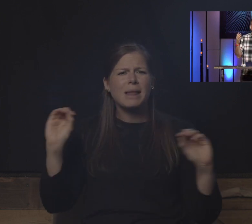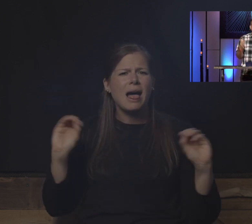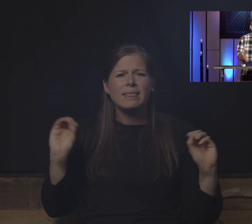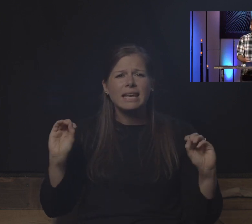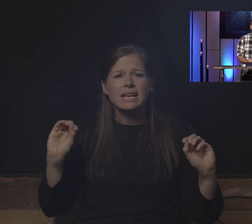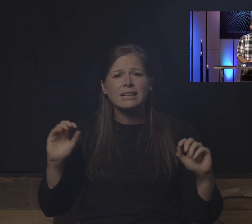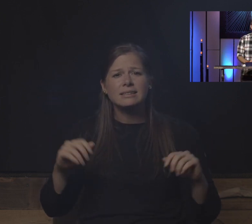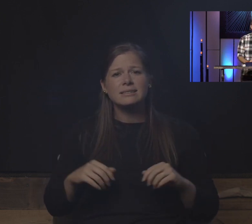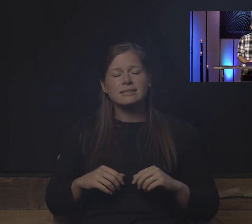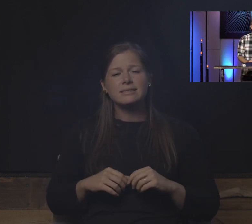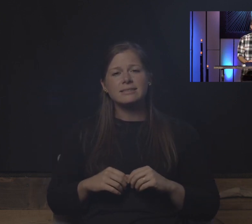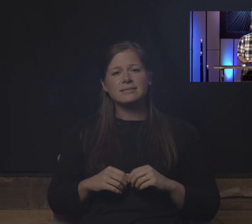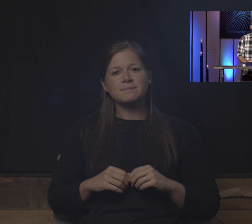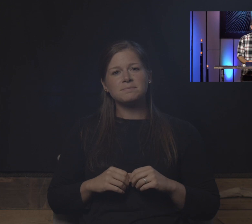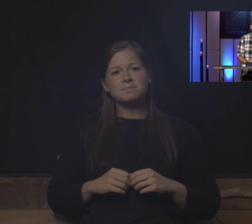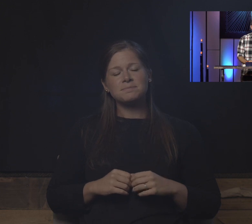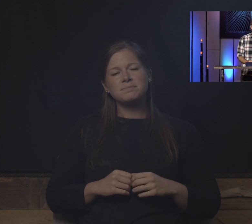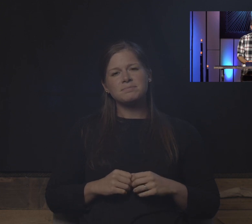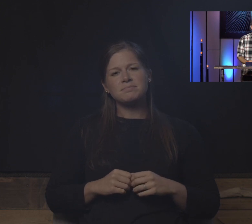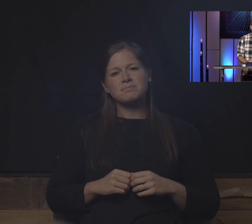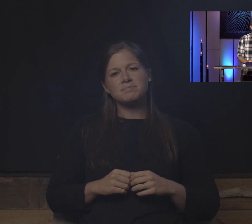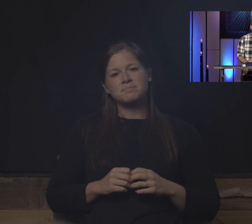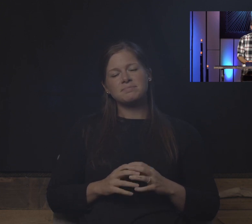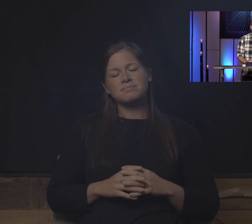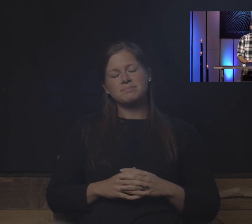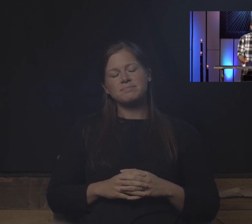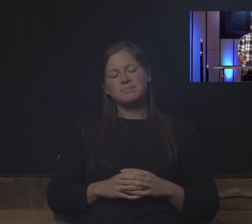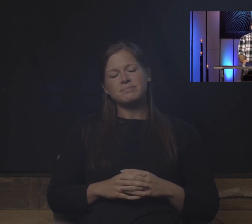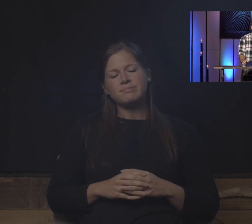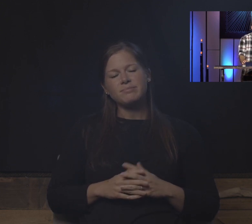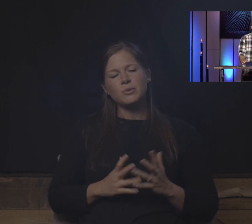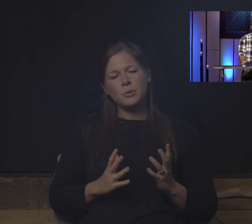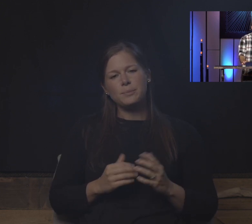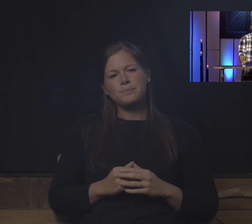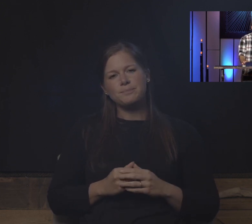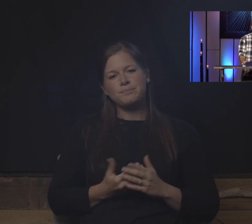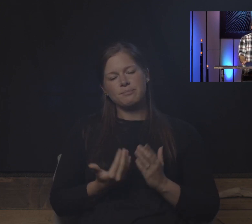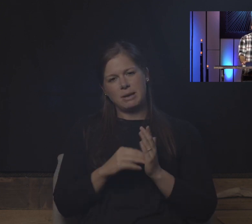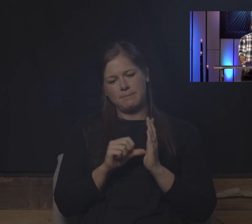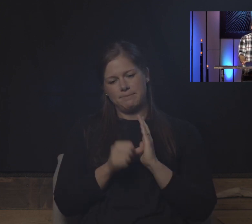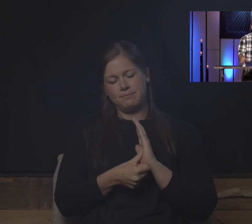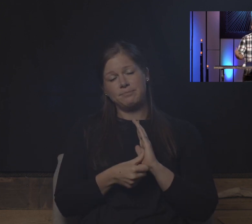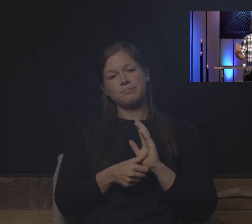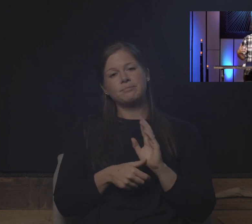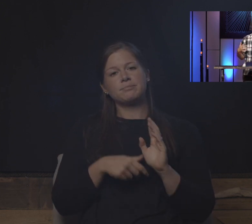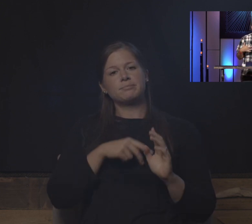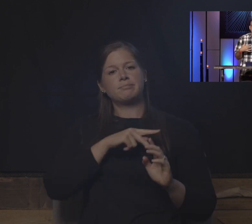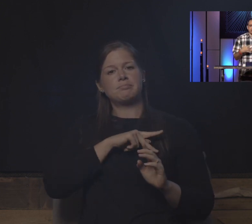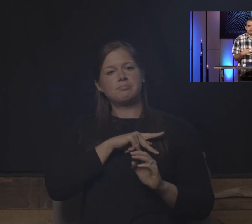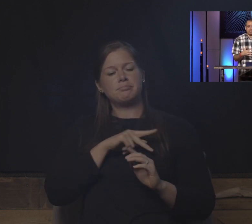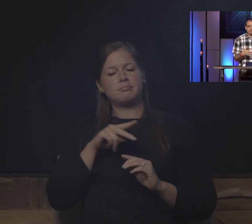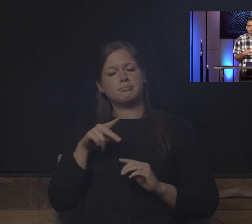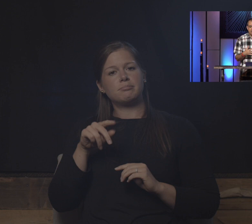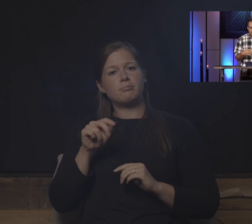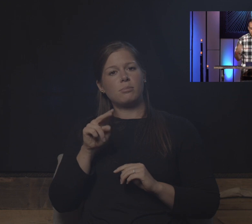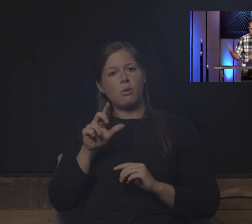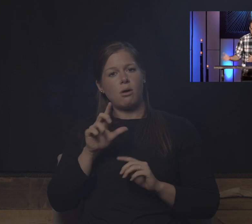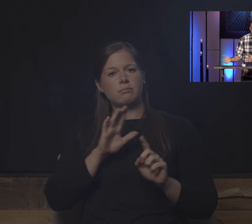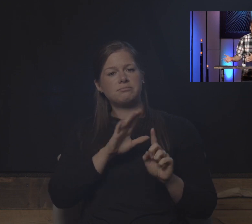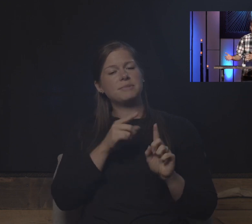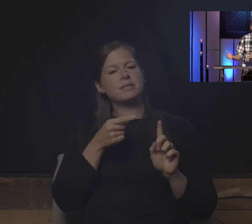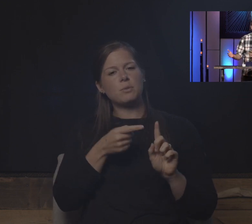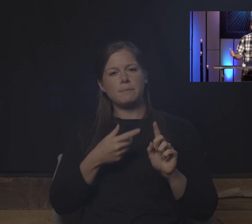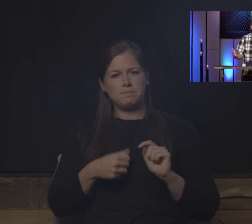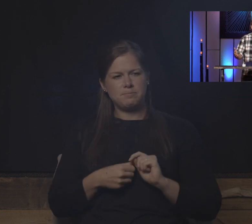because we do nothing without him. Now, what's Paul's point again? Why did he remind Christians of